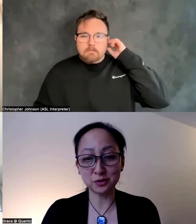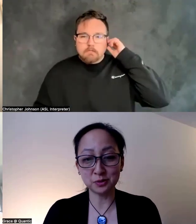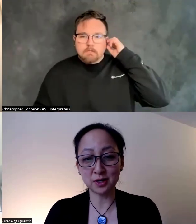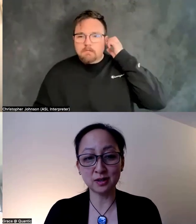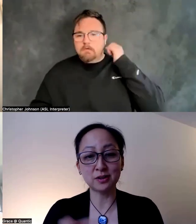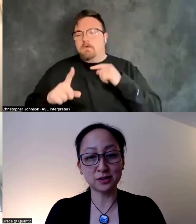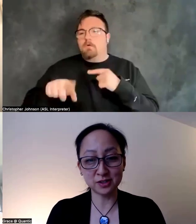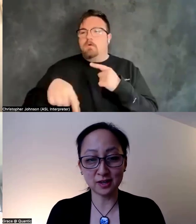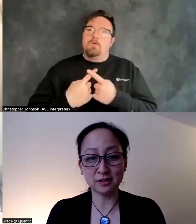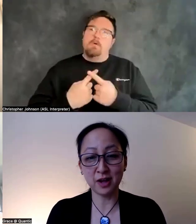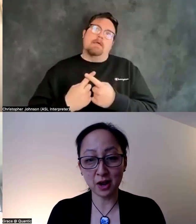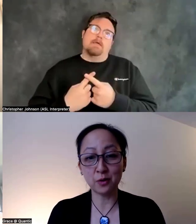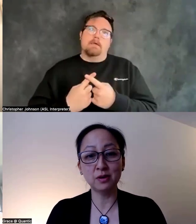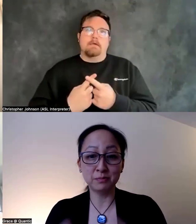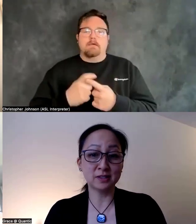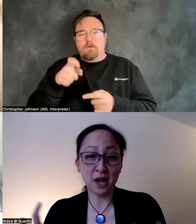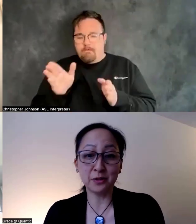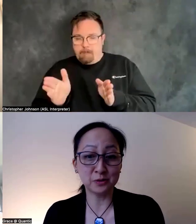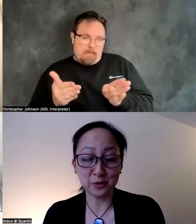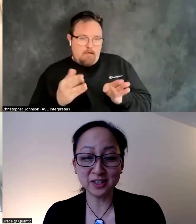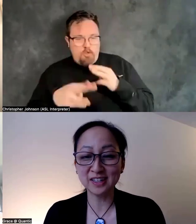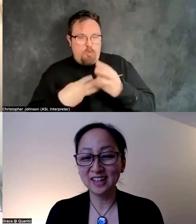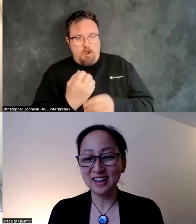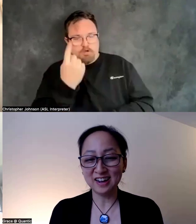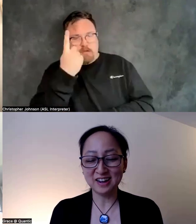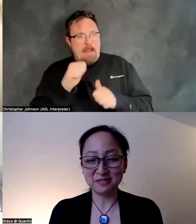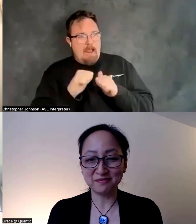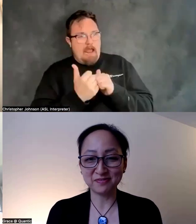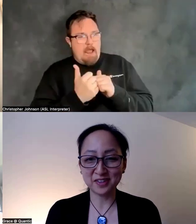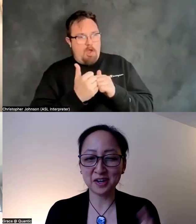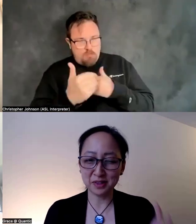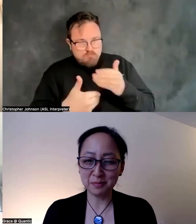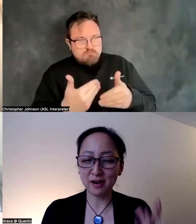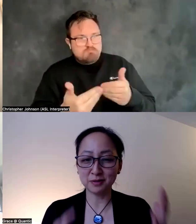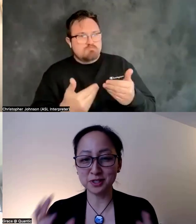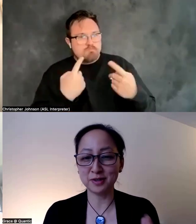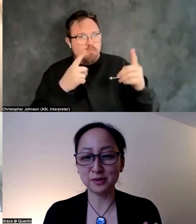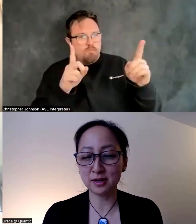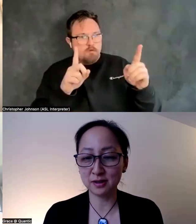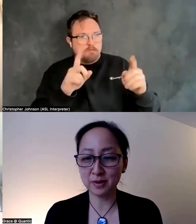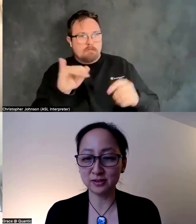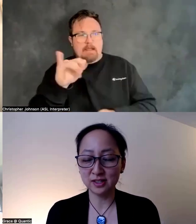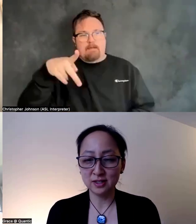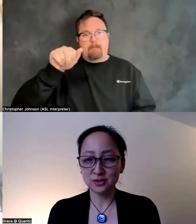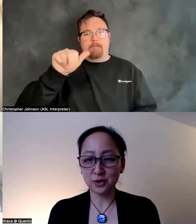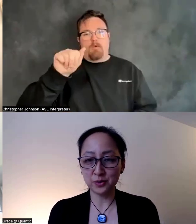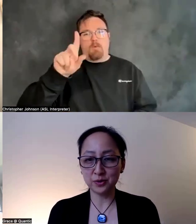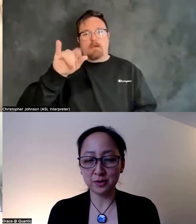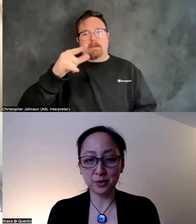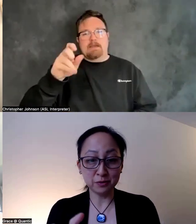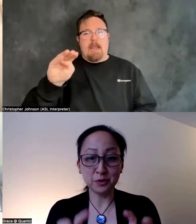world to another understanding of how basically how things work, kind of like the paradigm shift I was talking about.